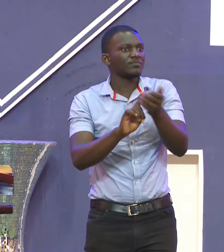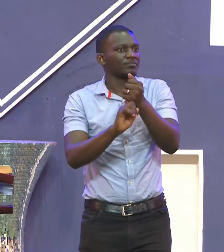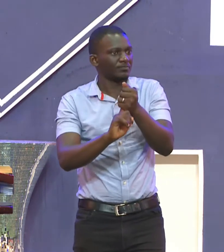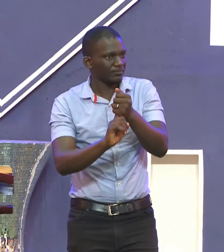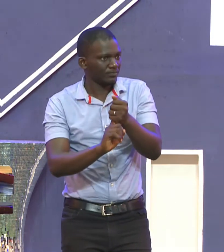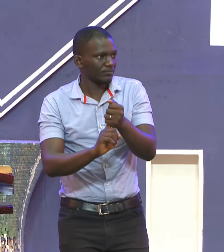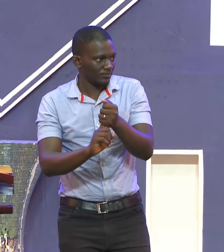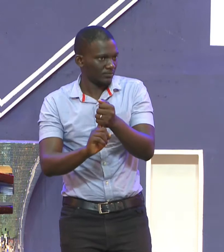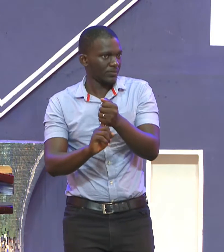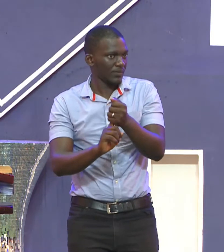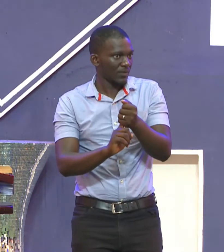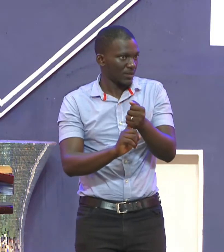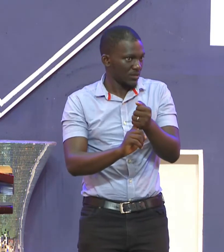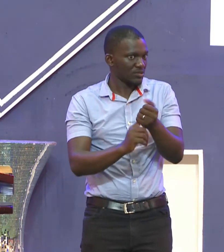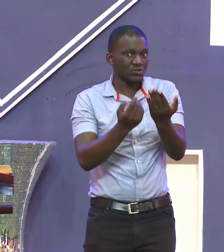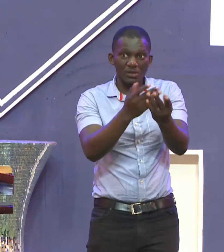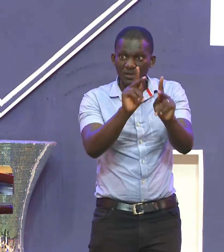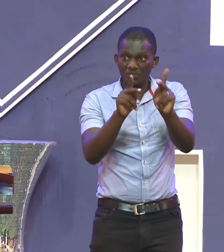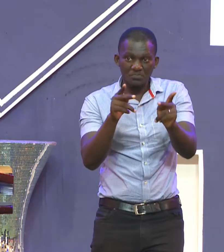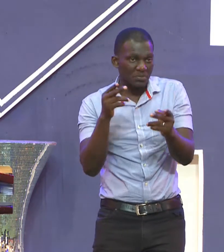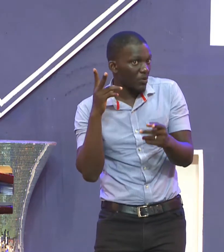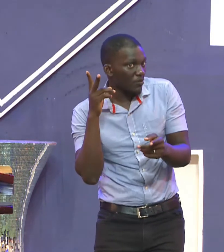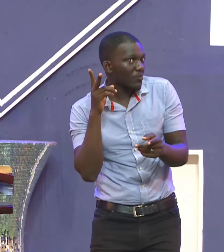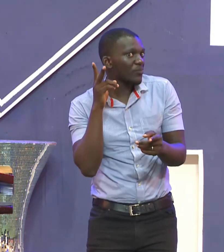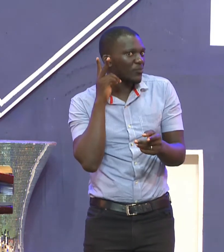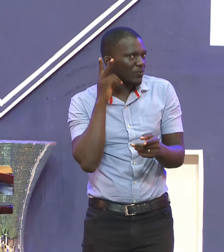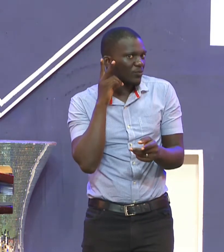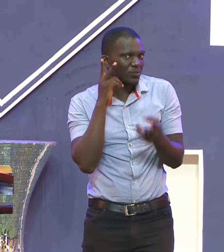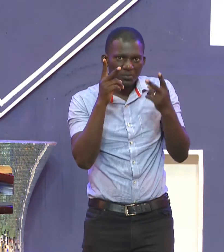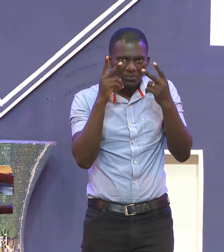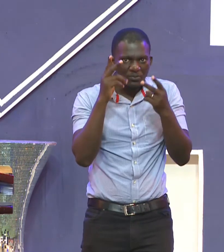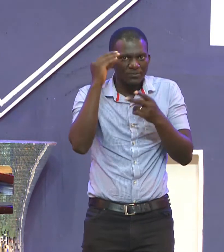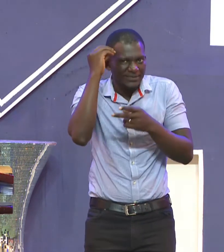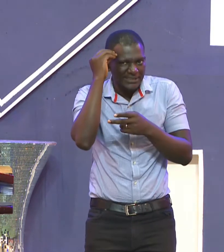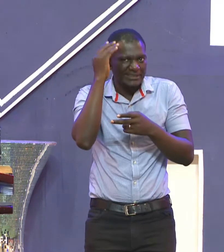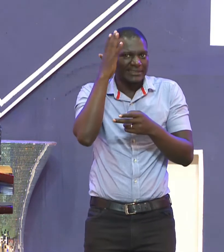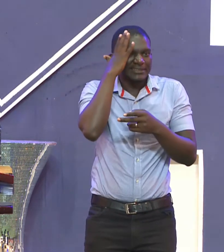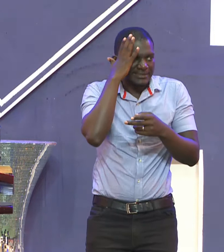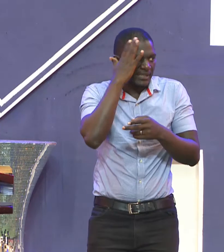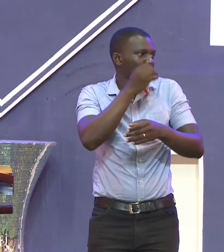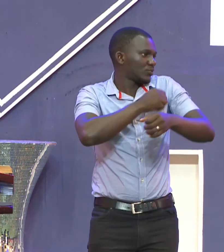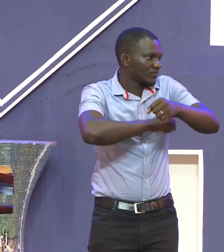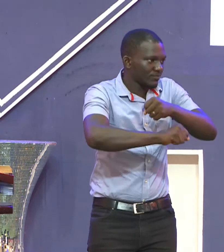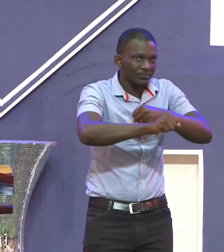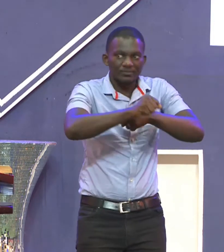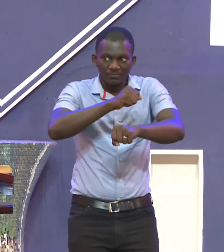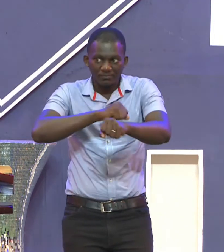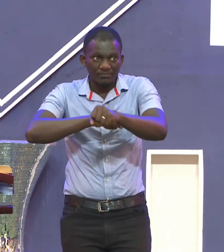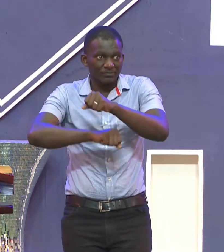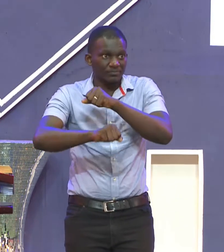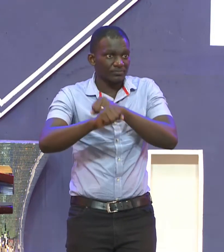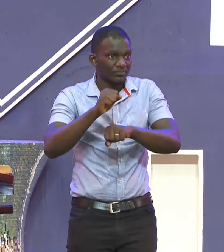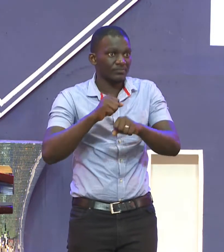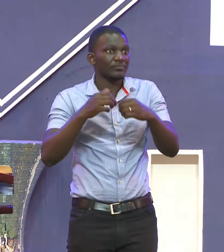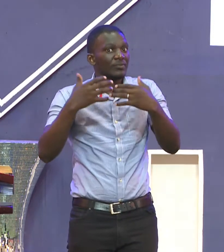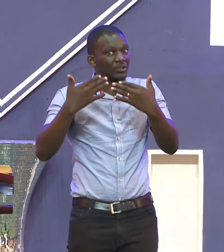the congregation can hear. Nechichivaka. And he gets hold of it. And puts it in practice. Kaso ya mukamo jajisi